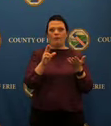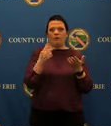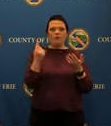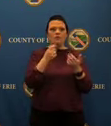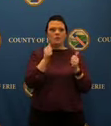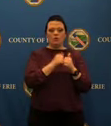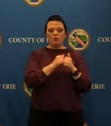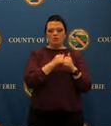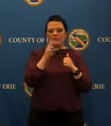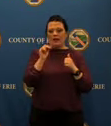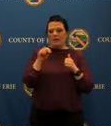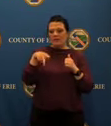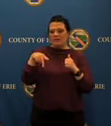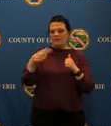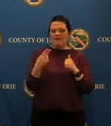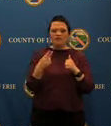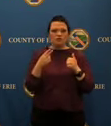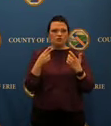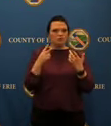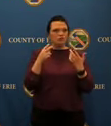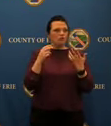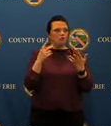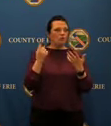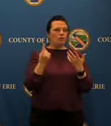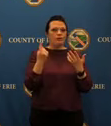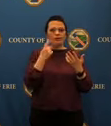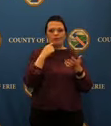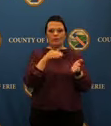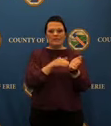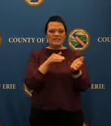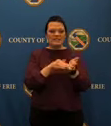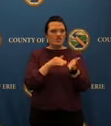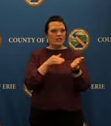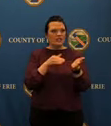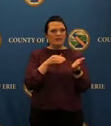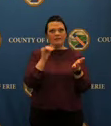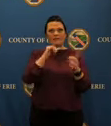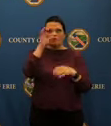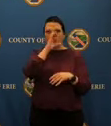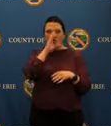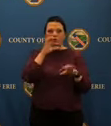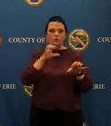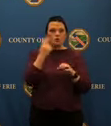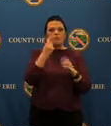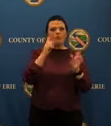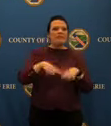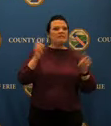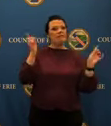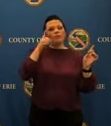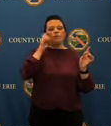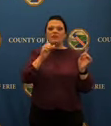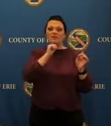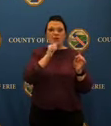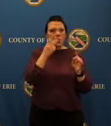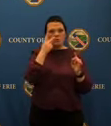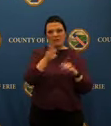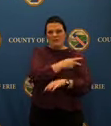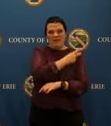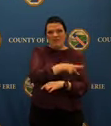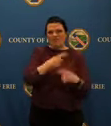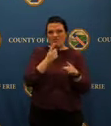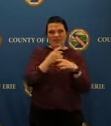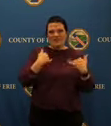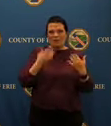with an MPH or an MPH student, or a physician that is looking to do something different because they're not seeing patients right